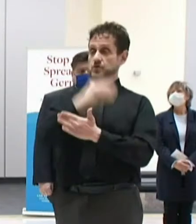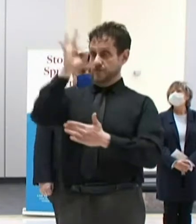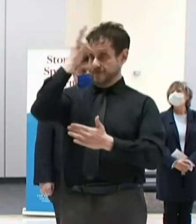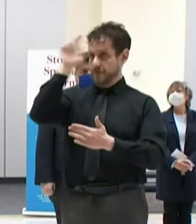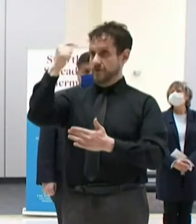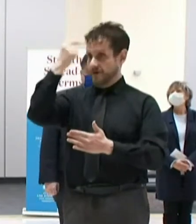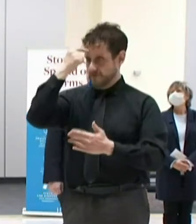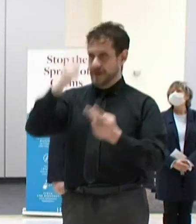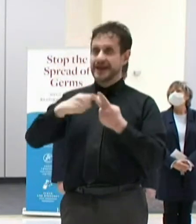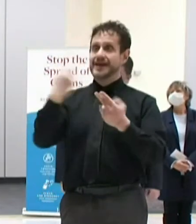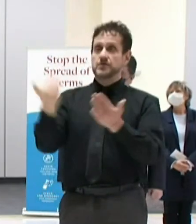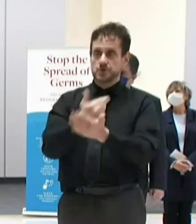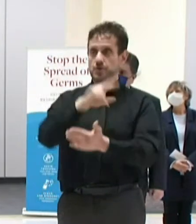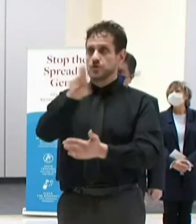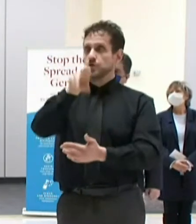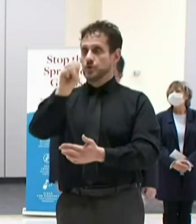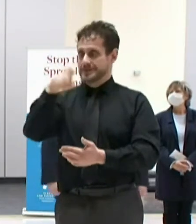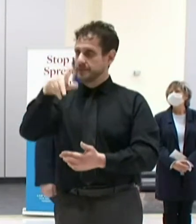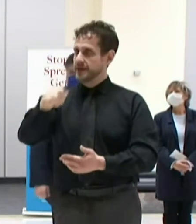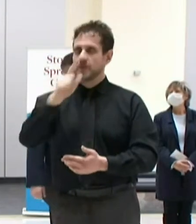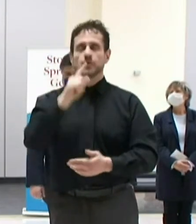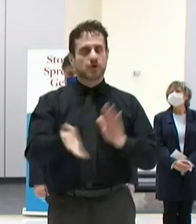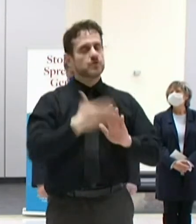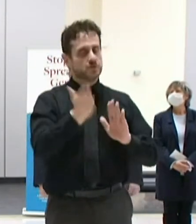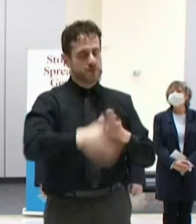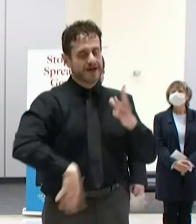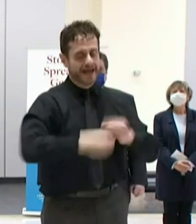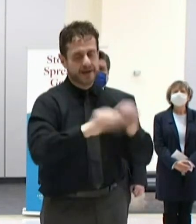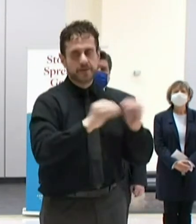US EPA, we're going to conduct this additional study.